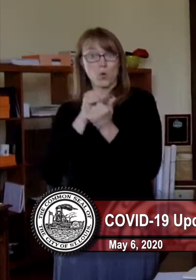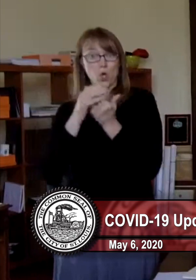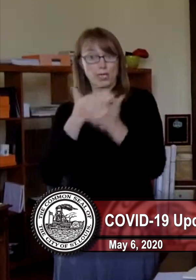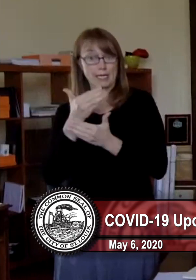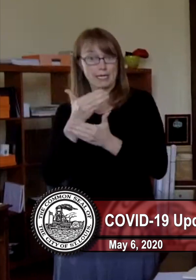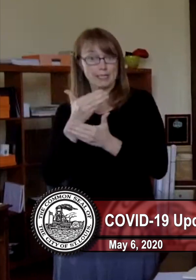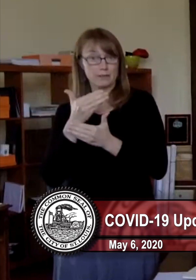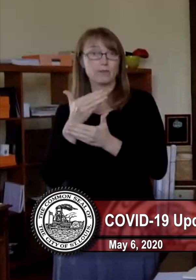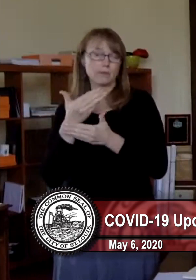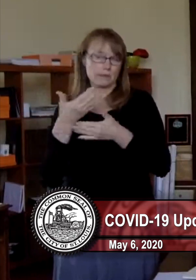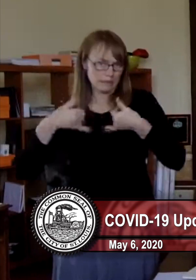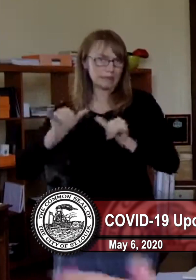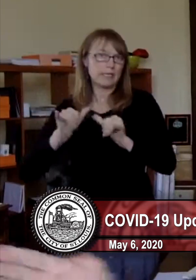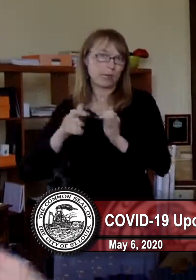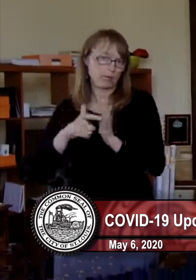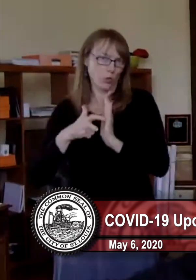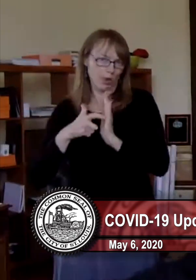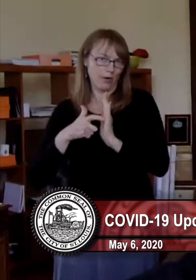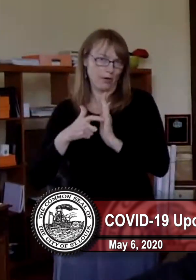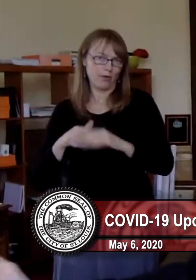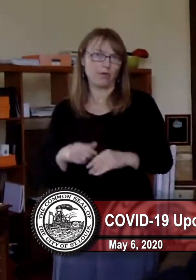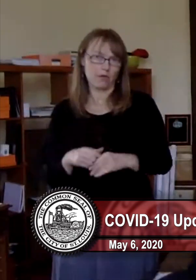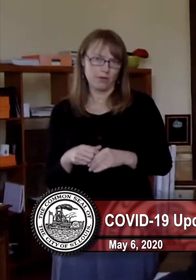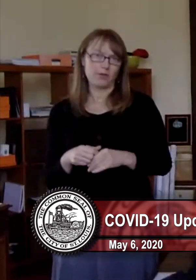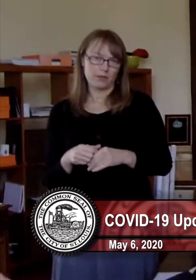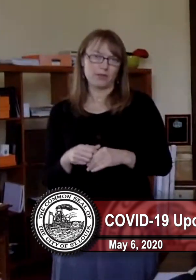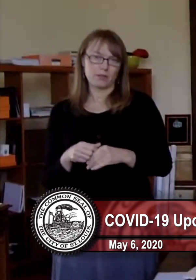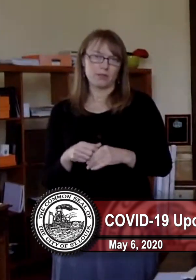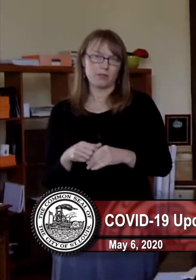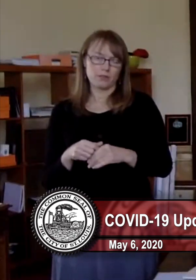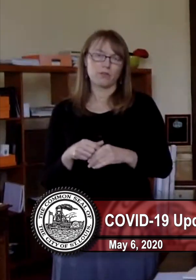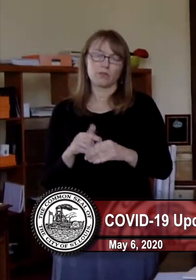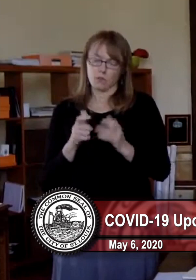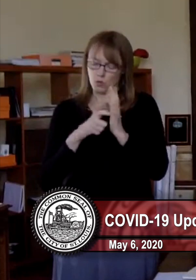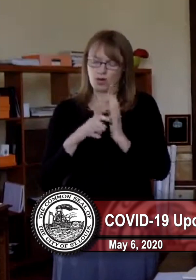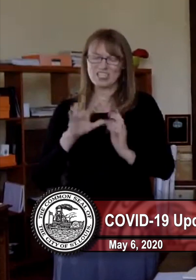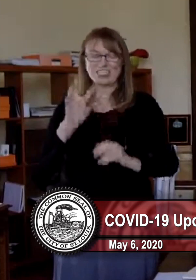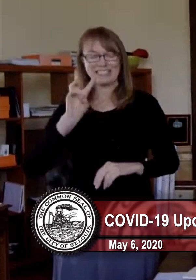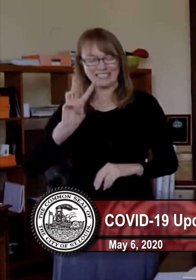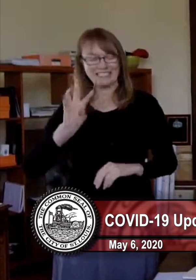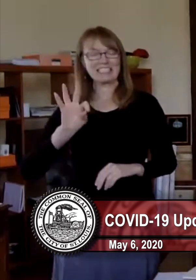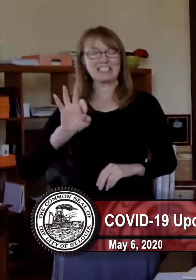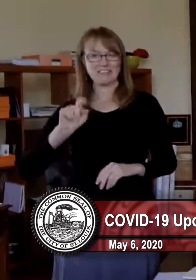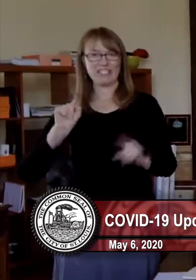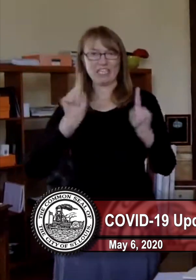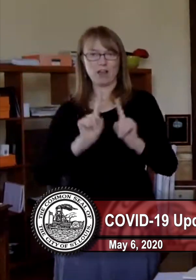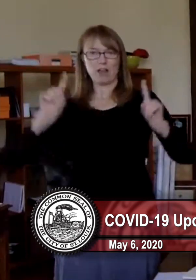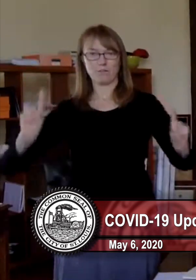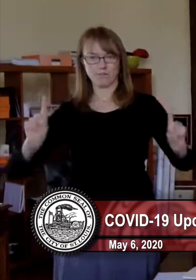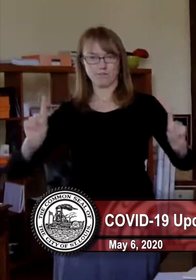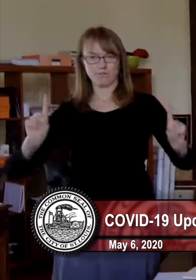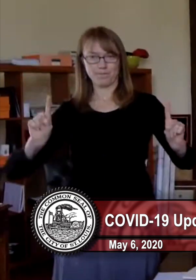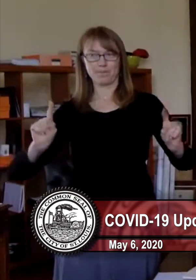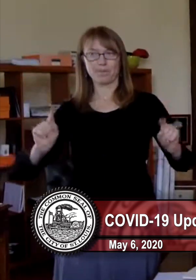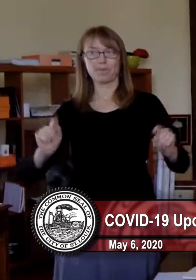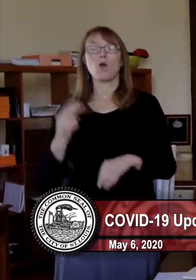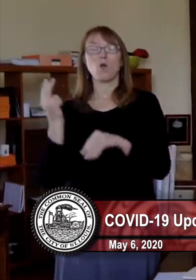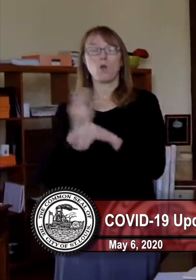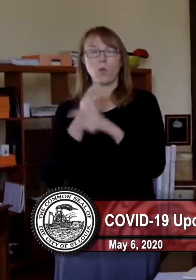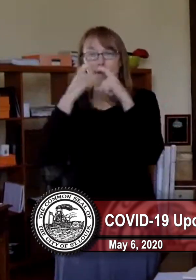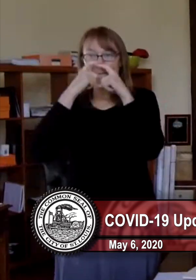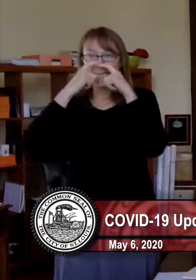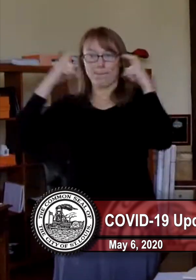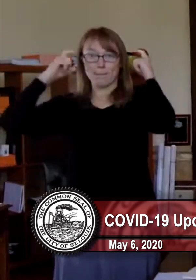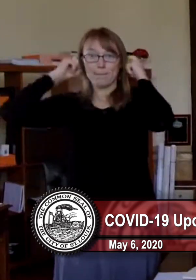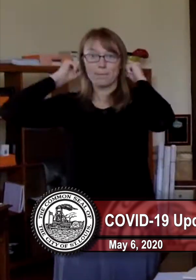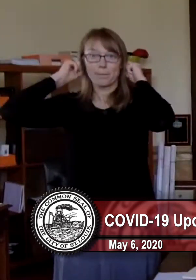the foreseeable future. You're going to have to stay 6 feet away from people. You're going to have to wear your masks if you